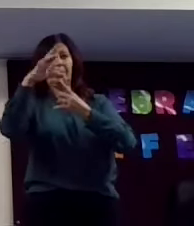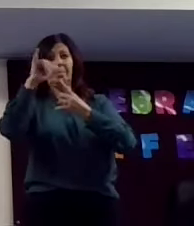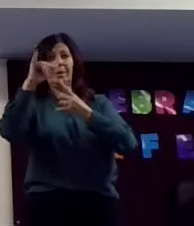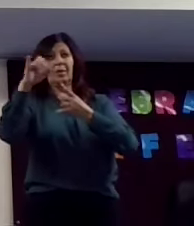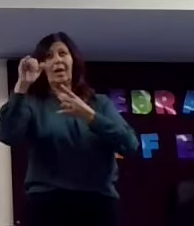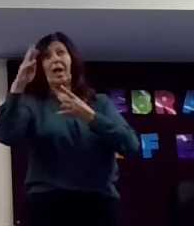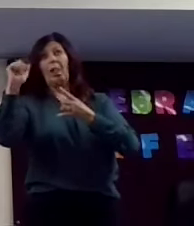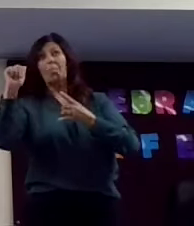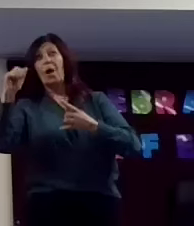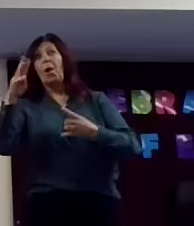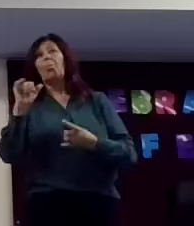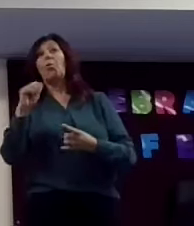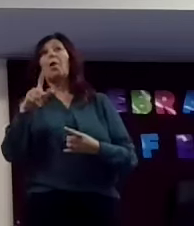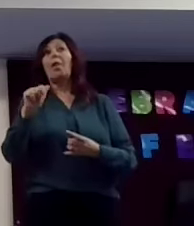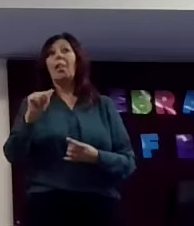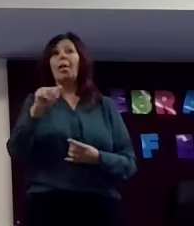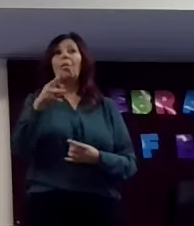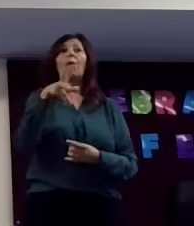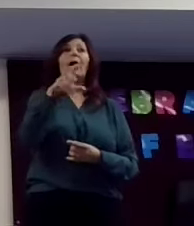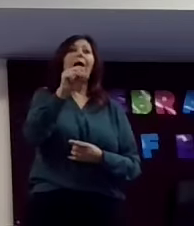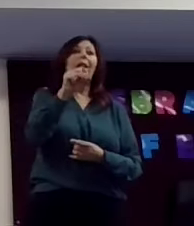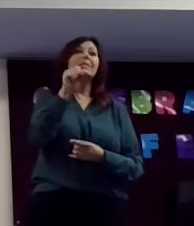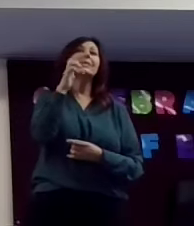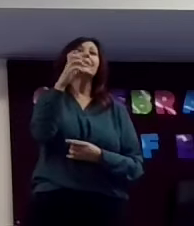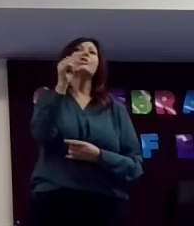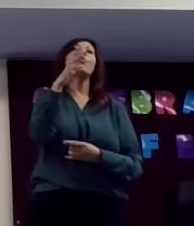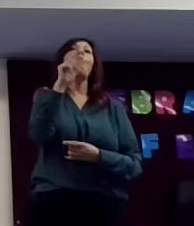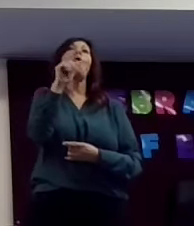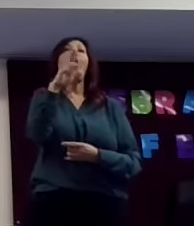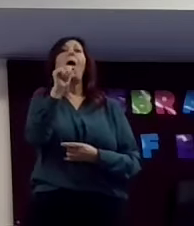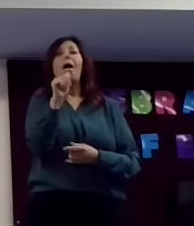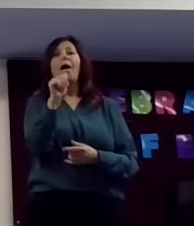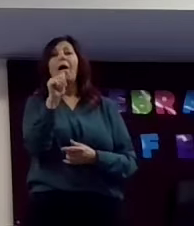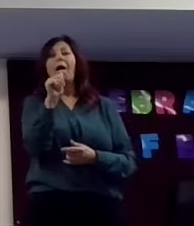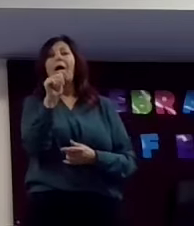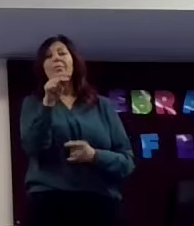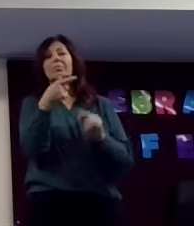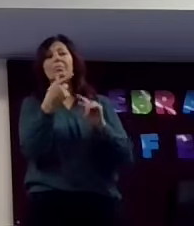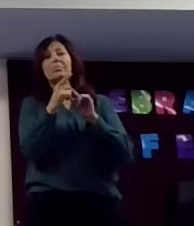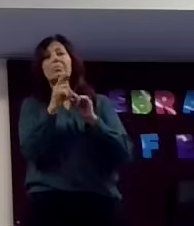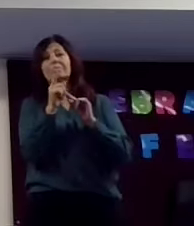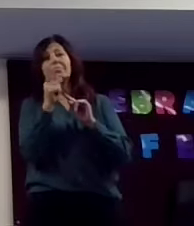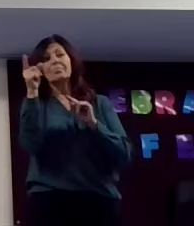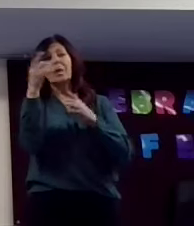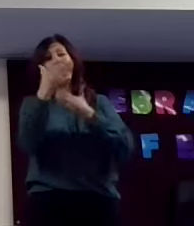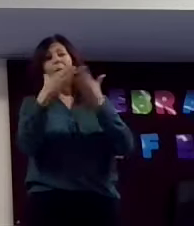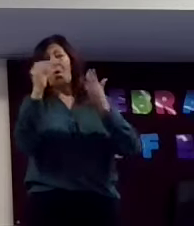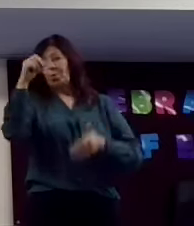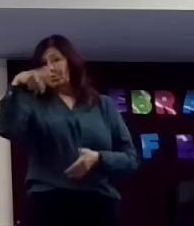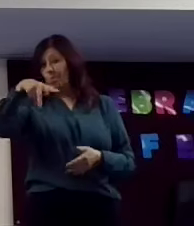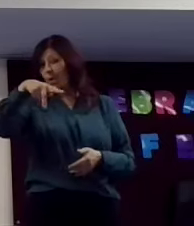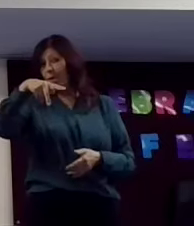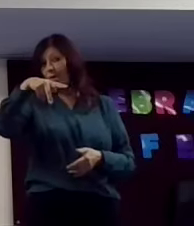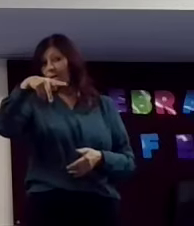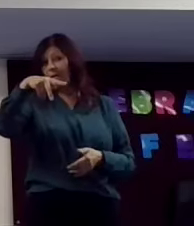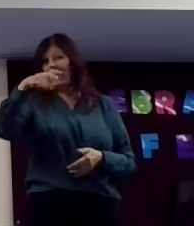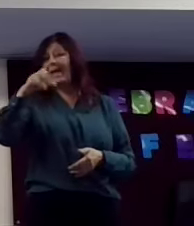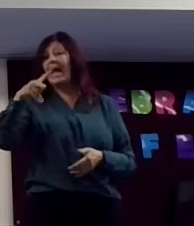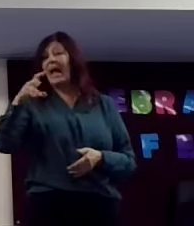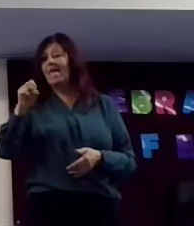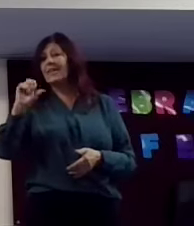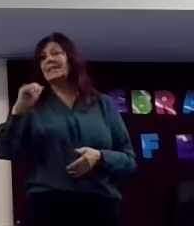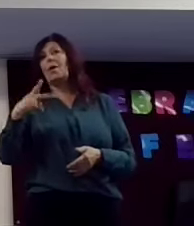Elma, Marilla, Wales, East Aurora, all the way out, part of Orchard Park,